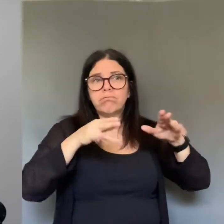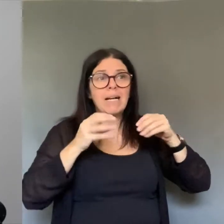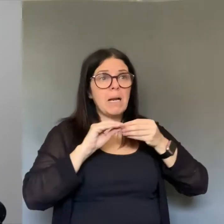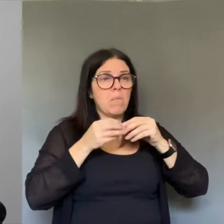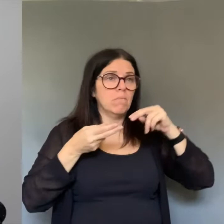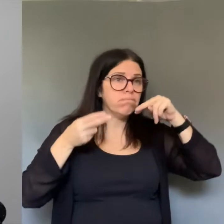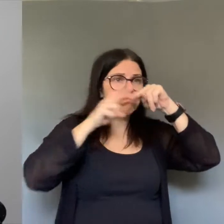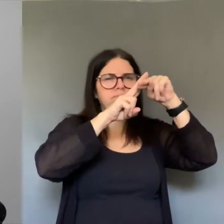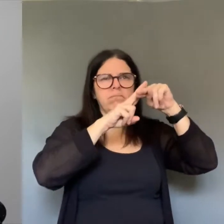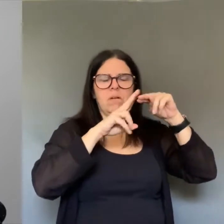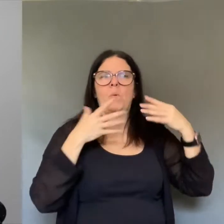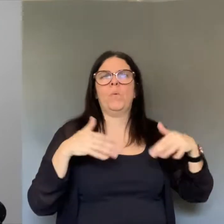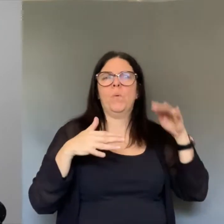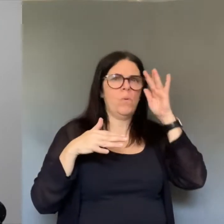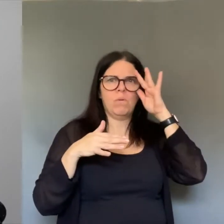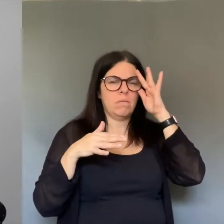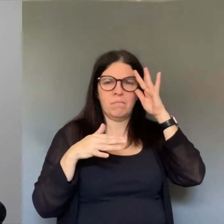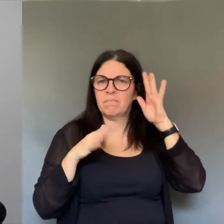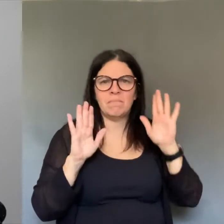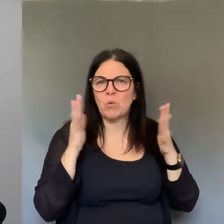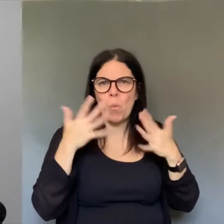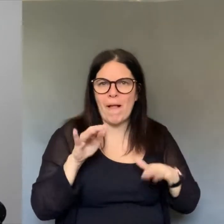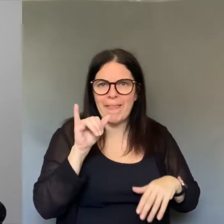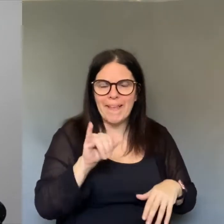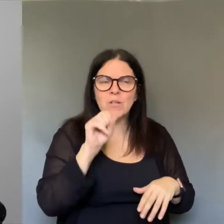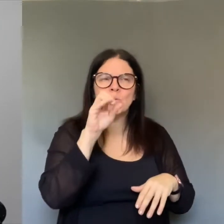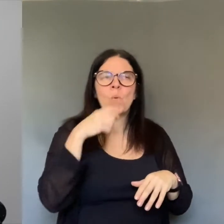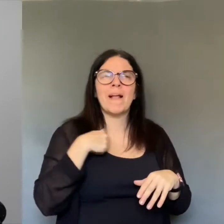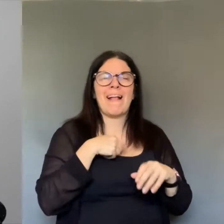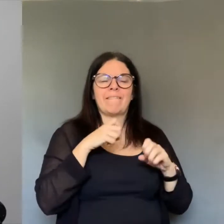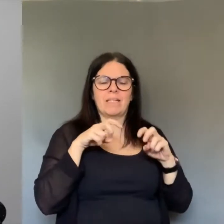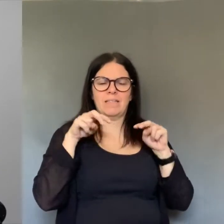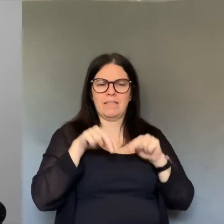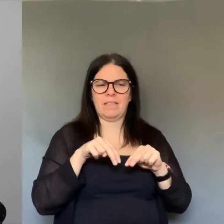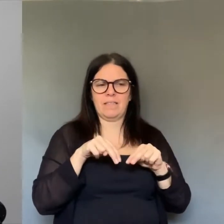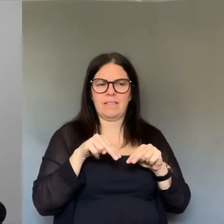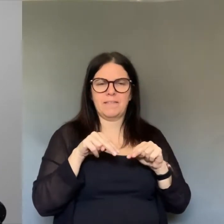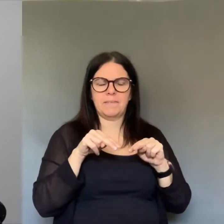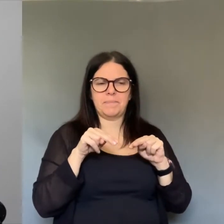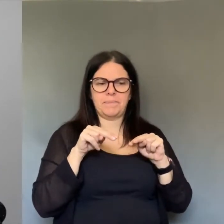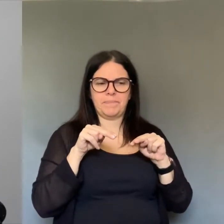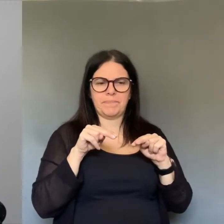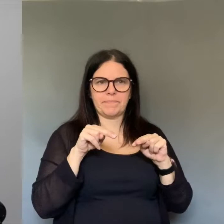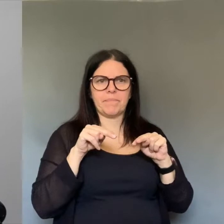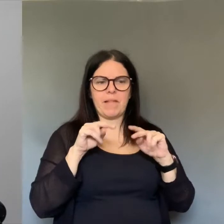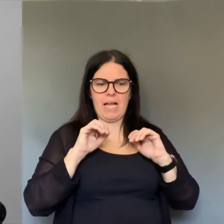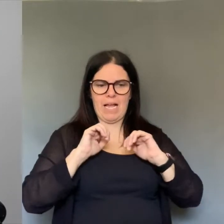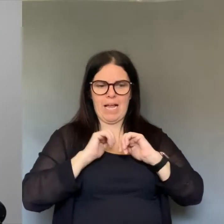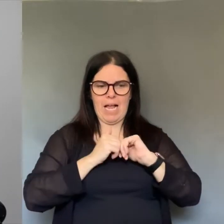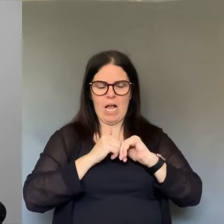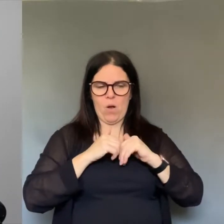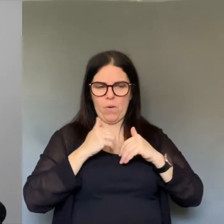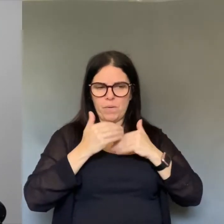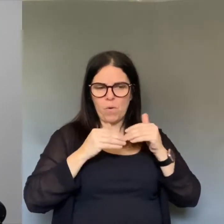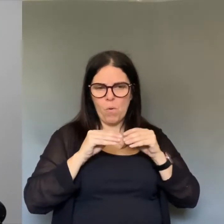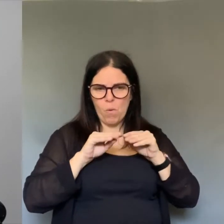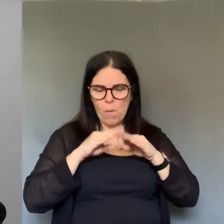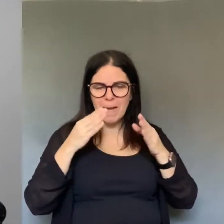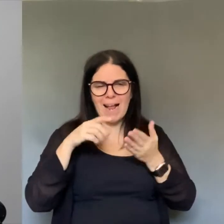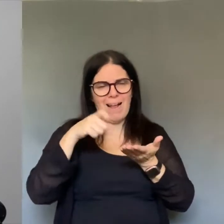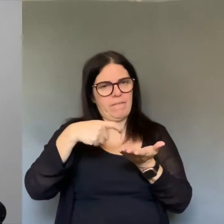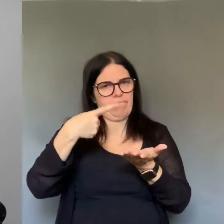get reversed and people getting the same number of cases or more if they lose all their